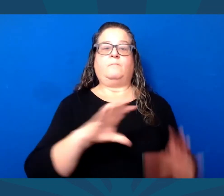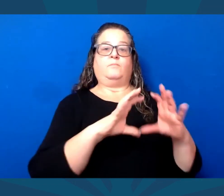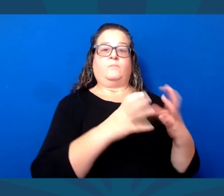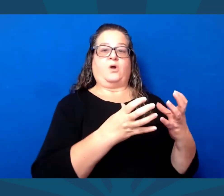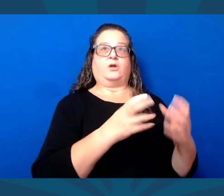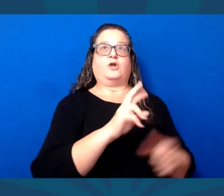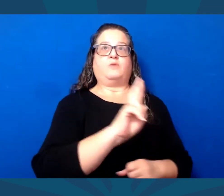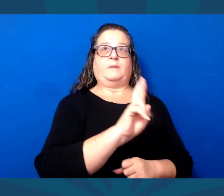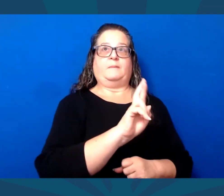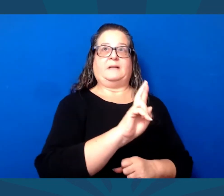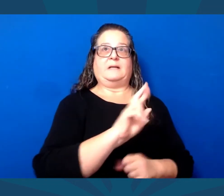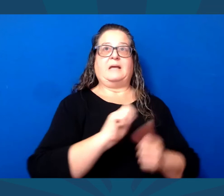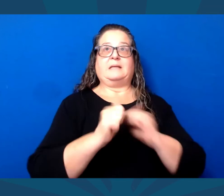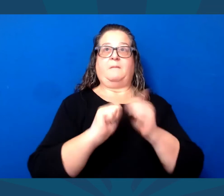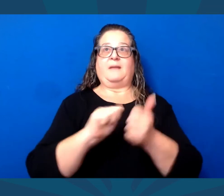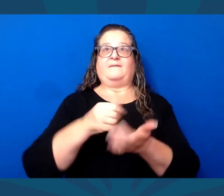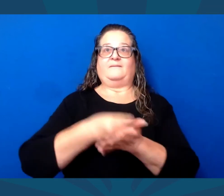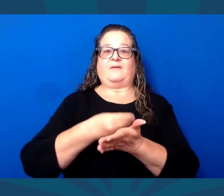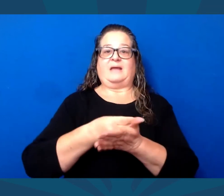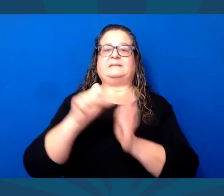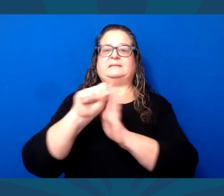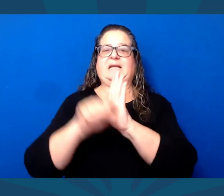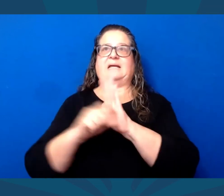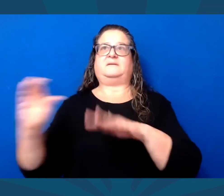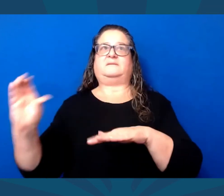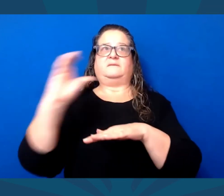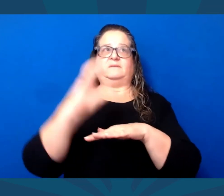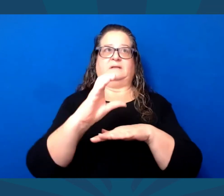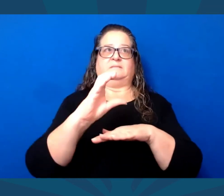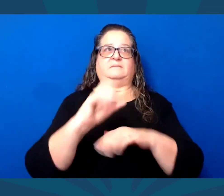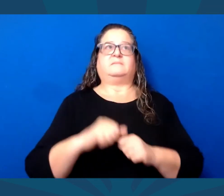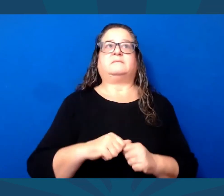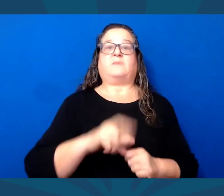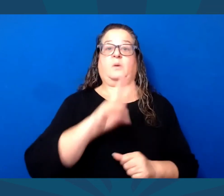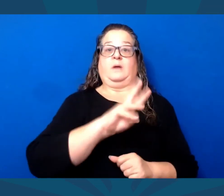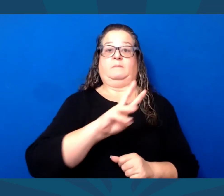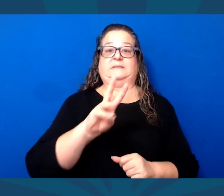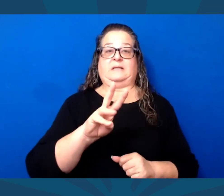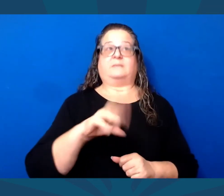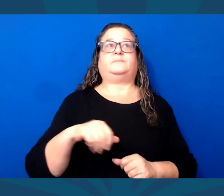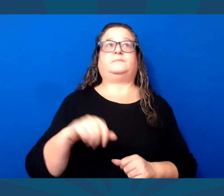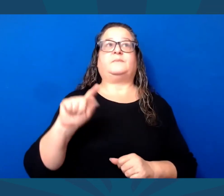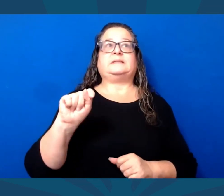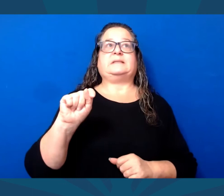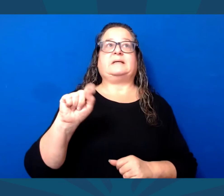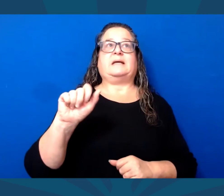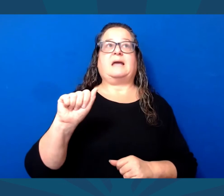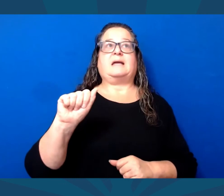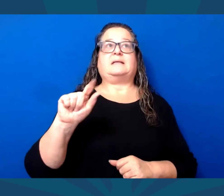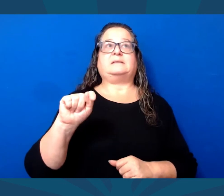Tatiana Pena, M. Party, Republican. Campaign funding,